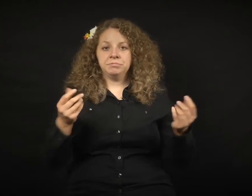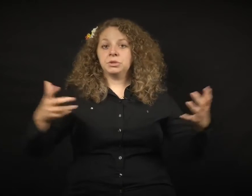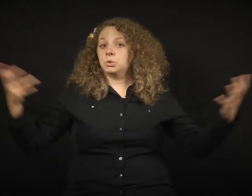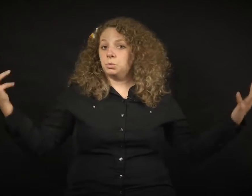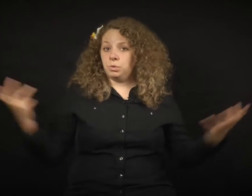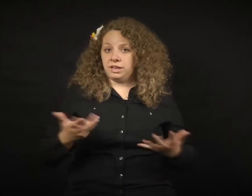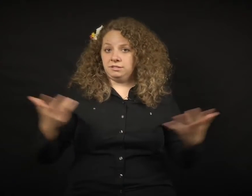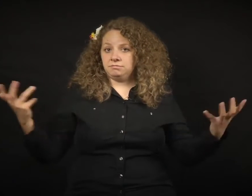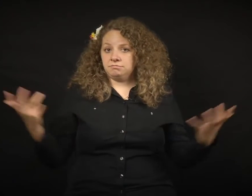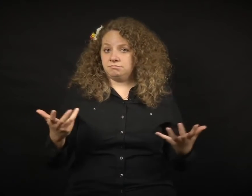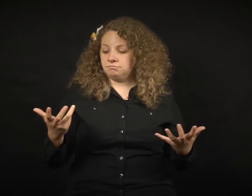What?